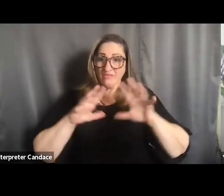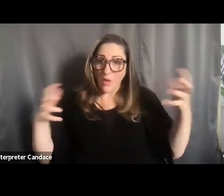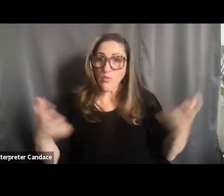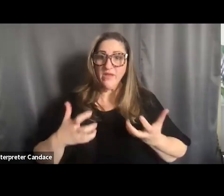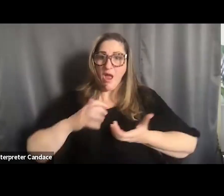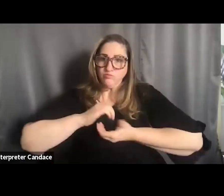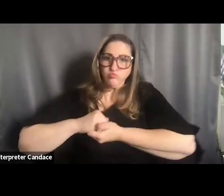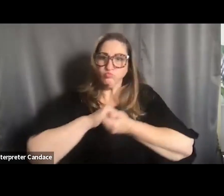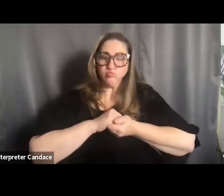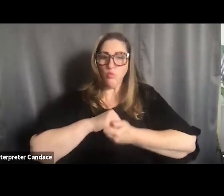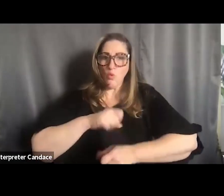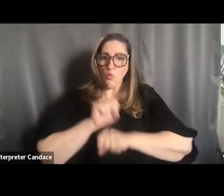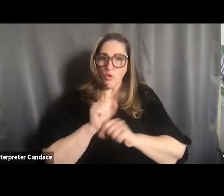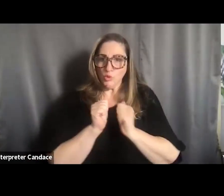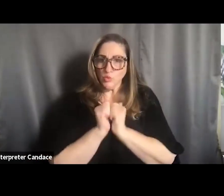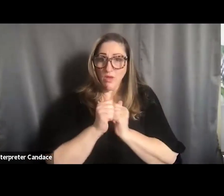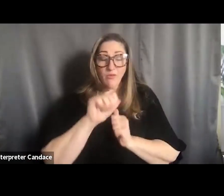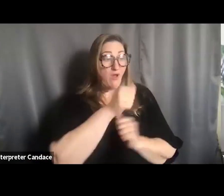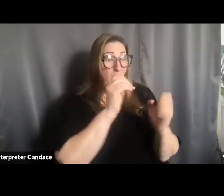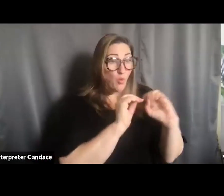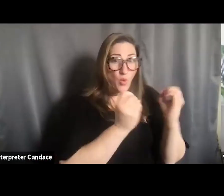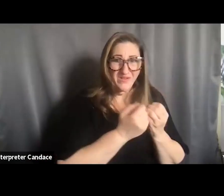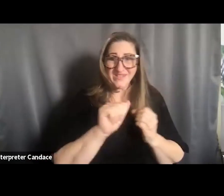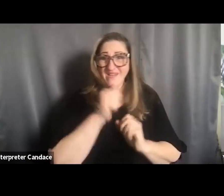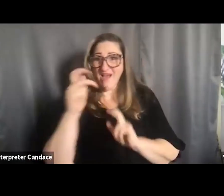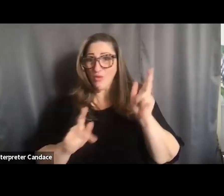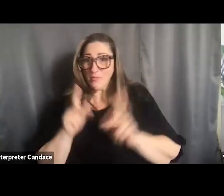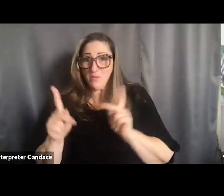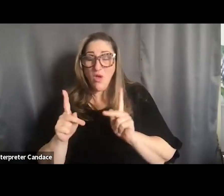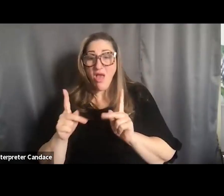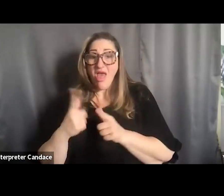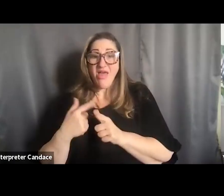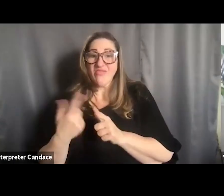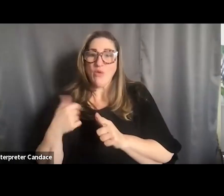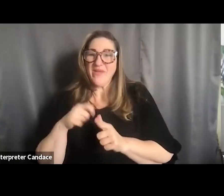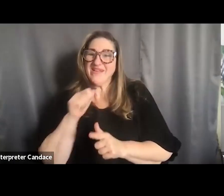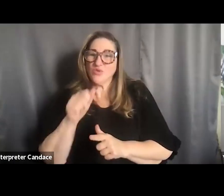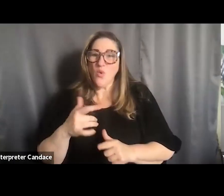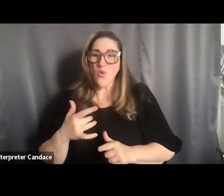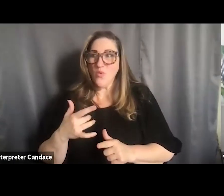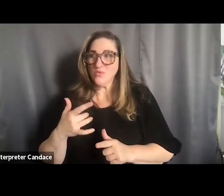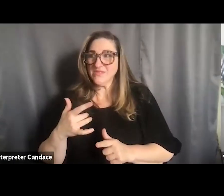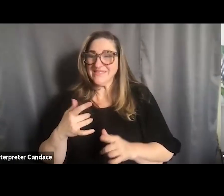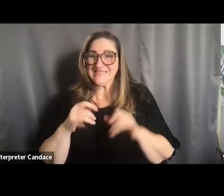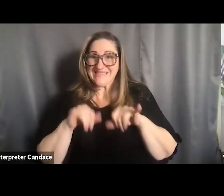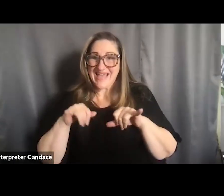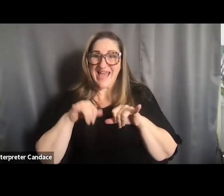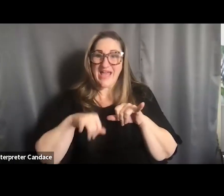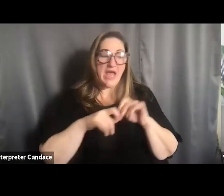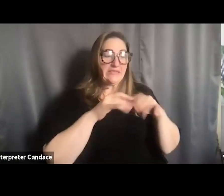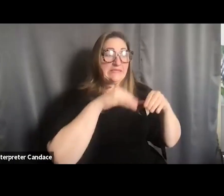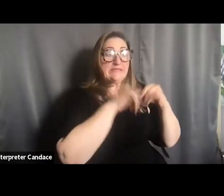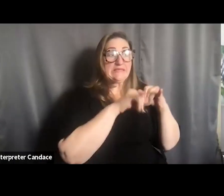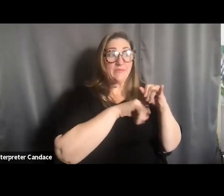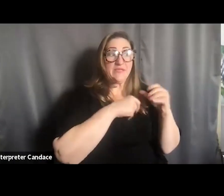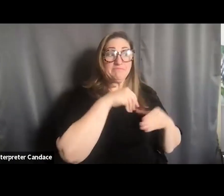with other orgs and other people, rather than remaining inside the perceived safety of our own organizations